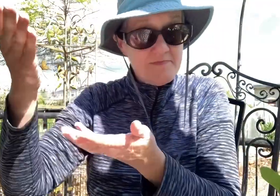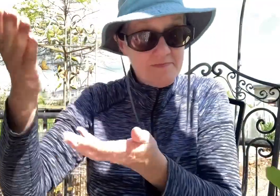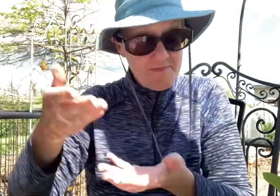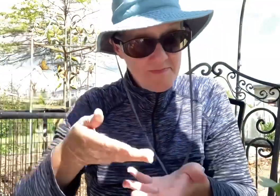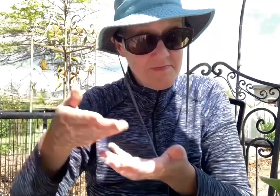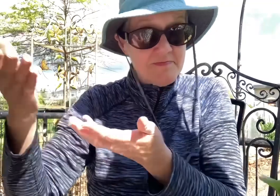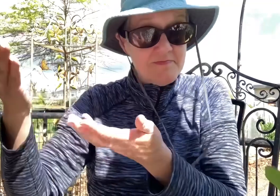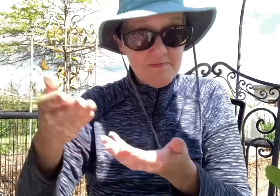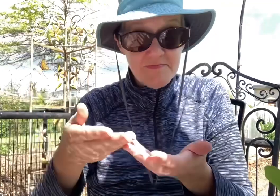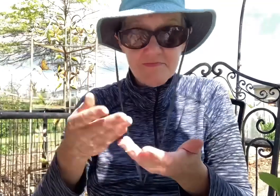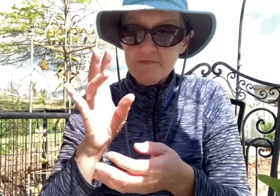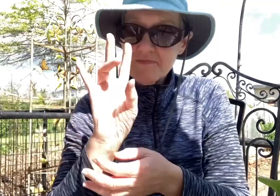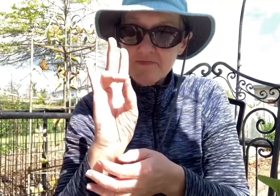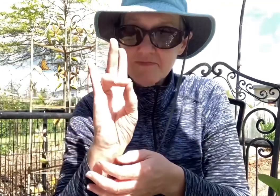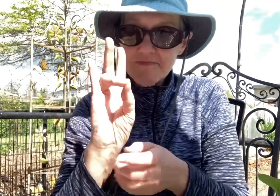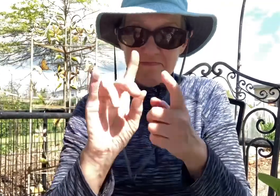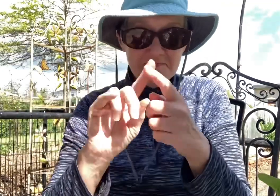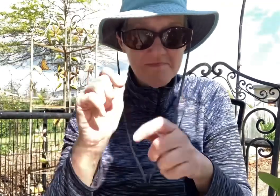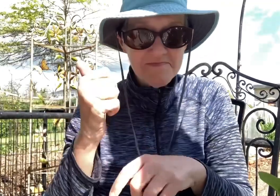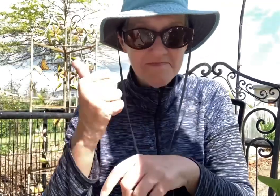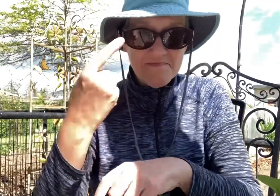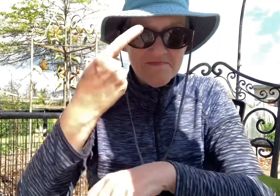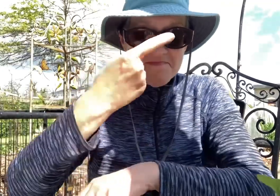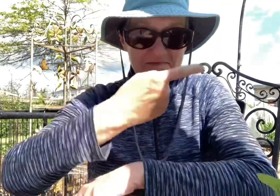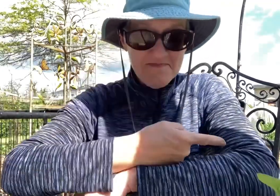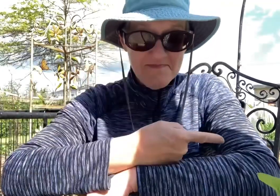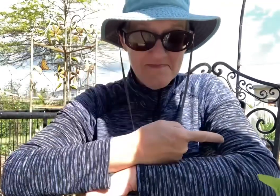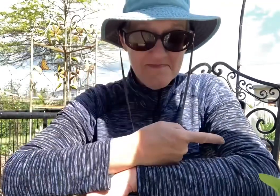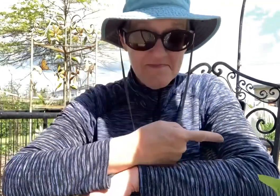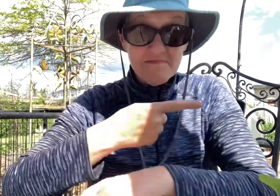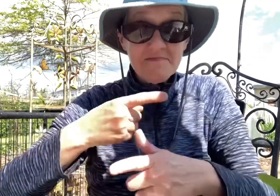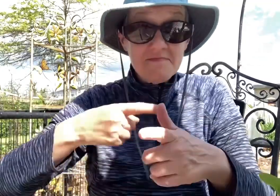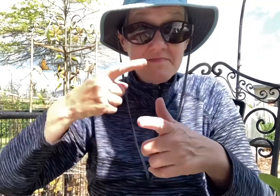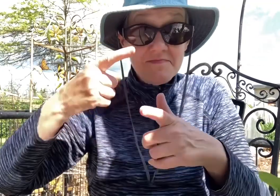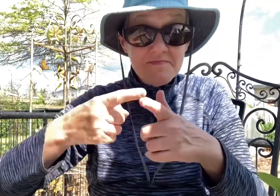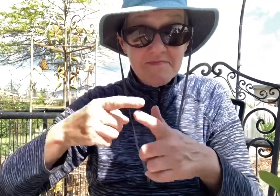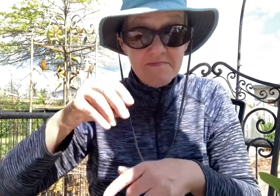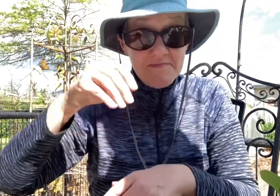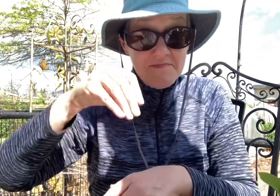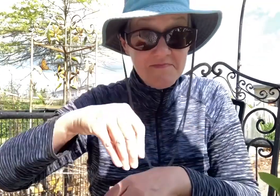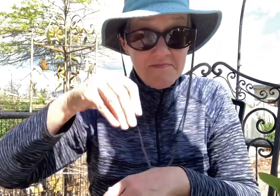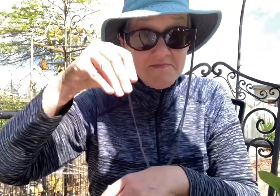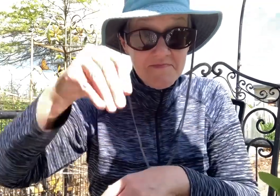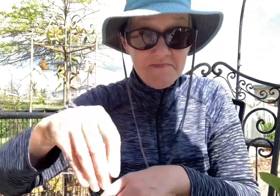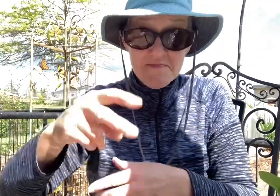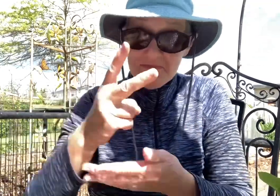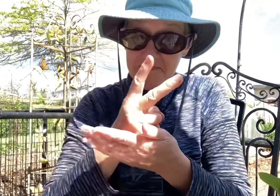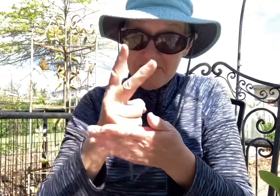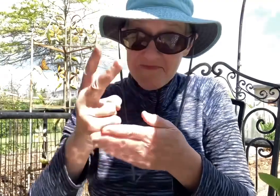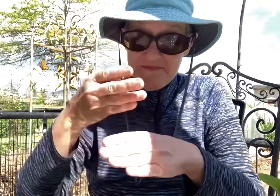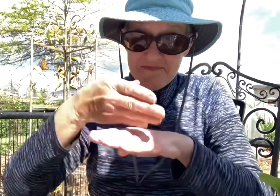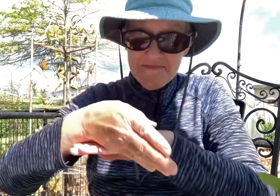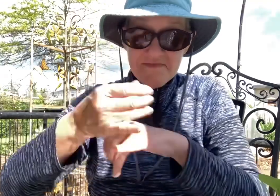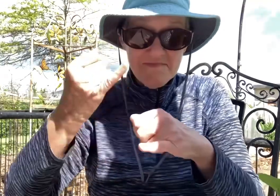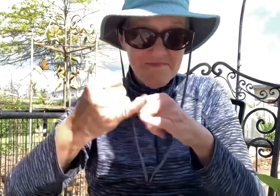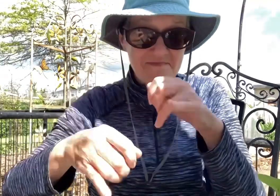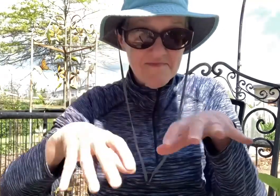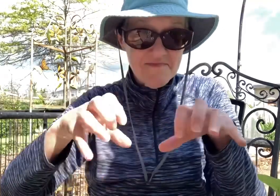Now we're going to bring them back and forth in and out of the house 7 to 10 days. Then we're going to plant them 2 weeks after the